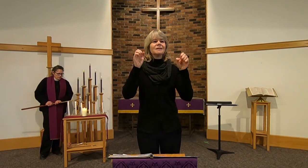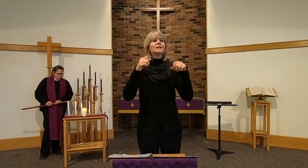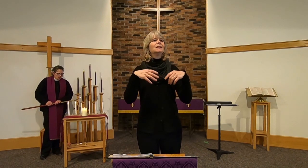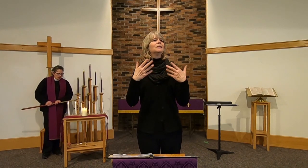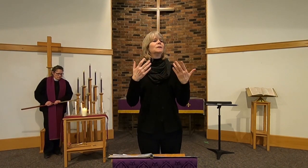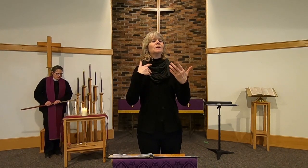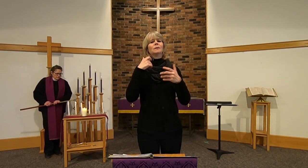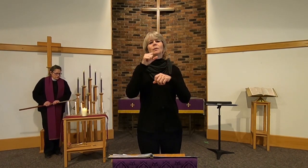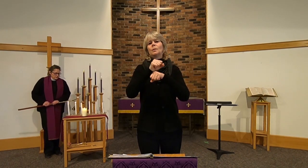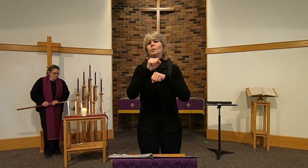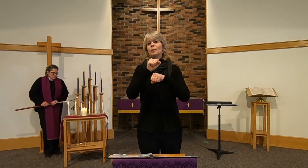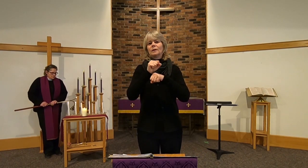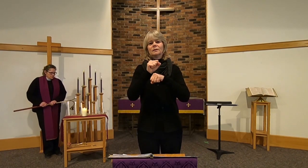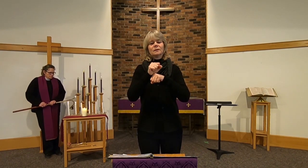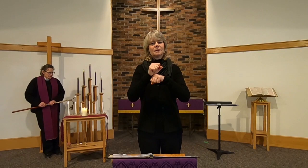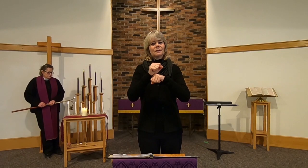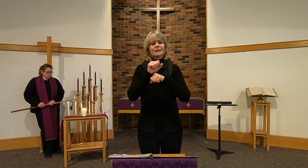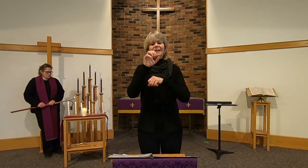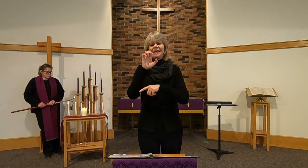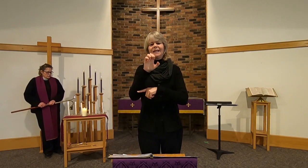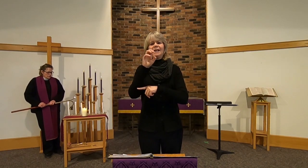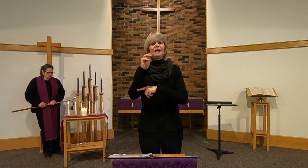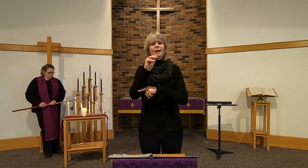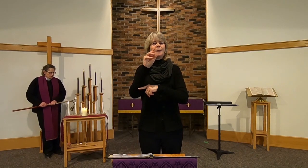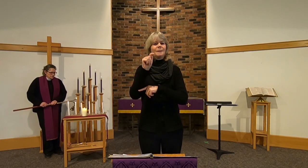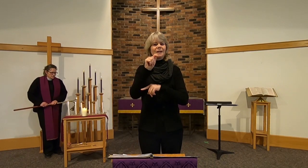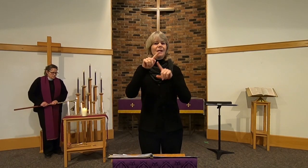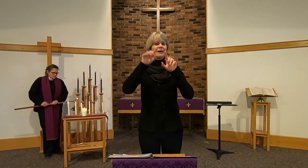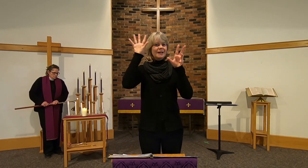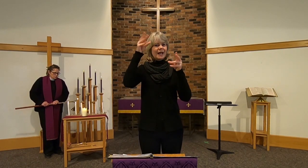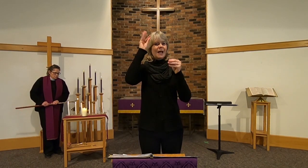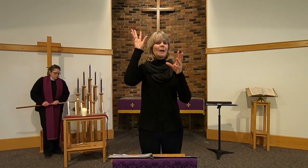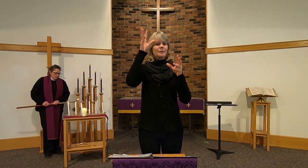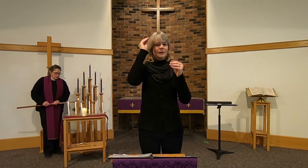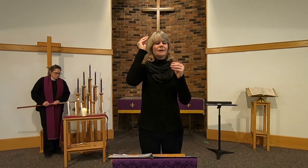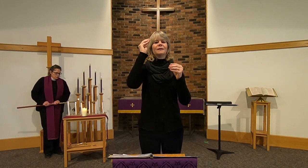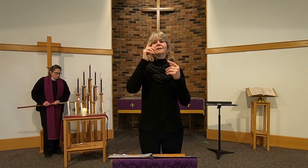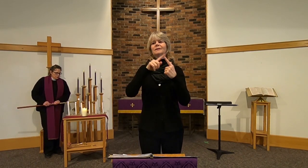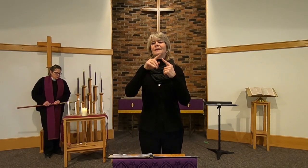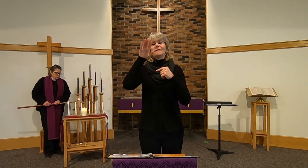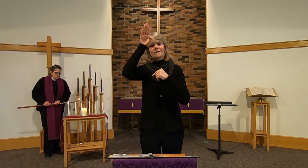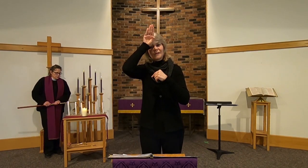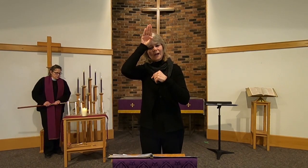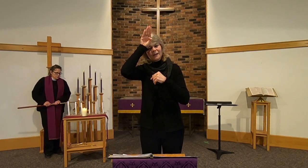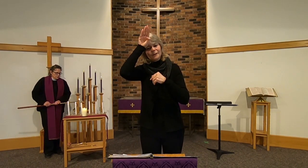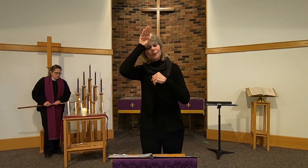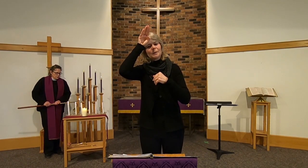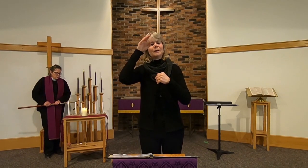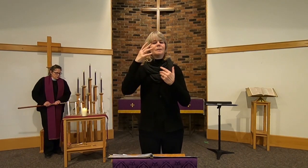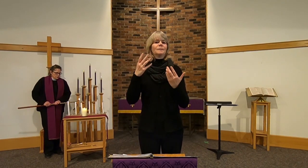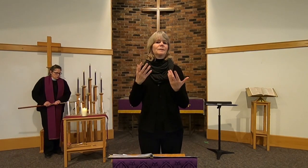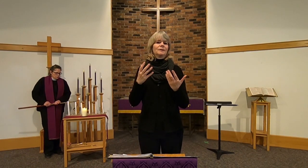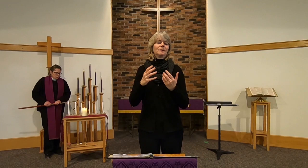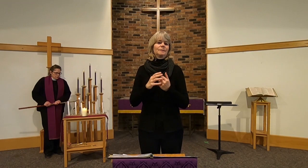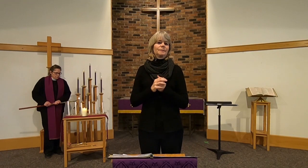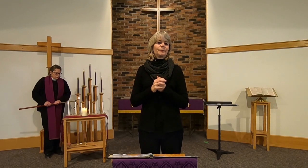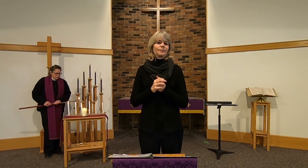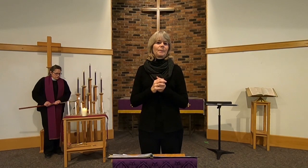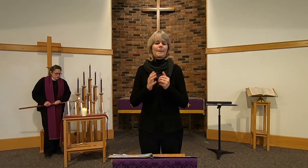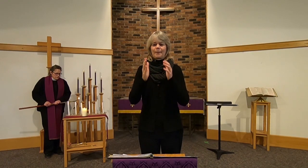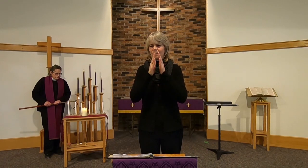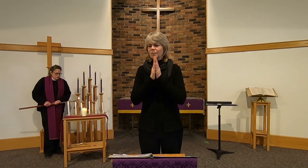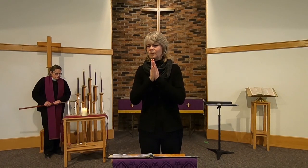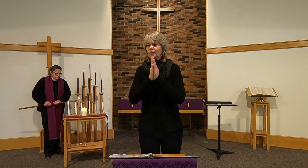who work as EMTs on the ambulance and with the fire department. We pray